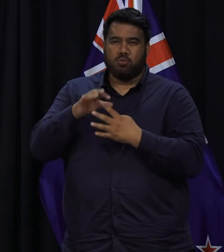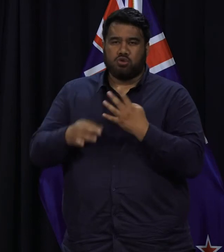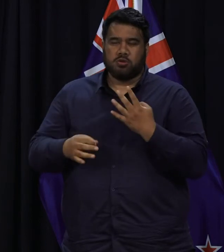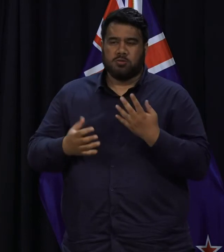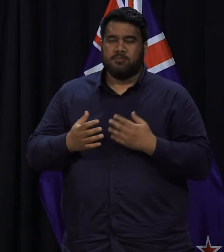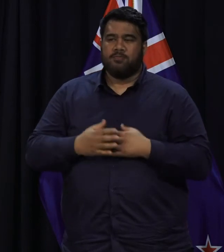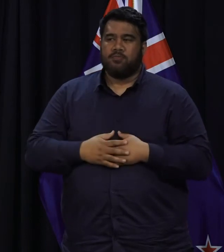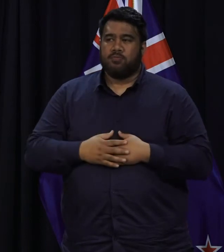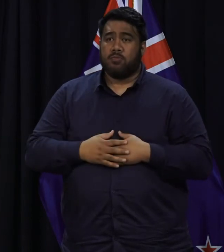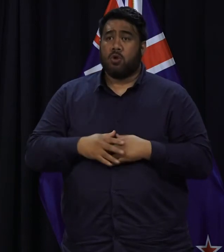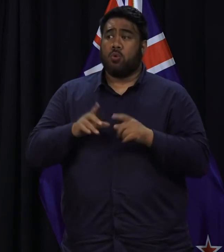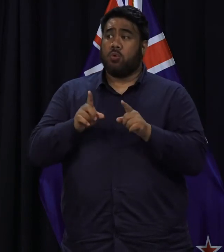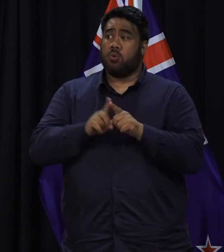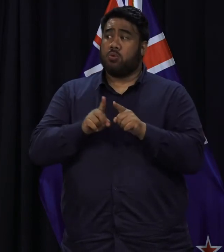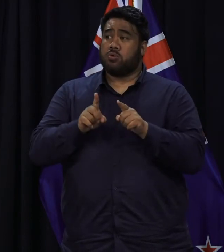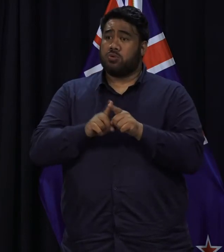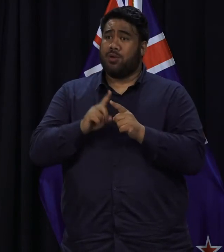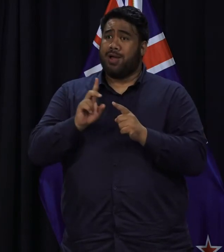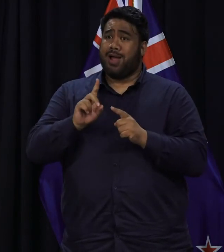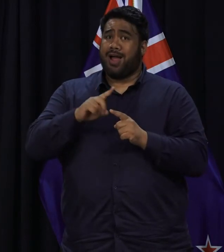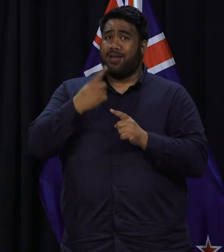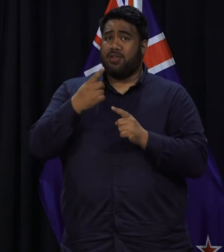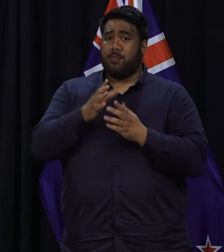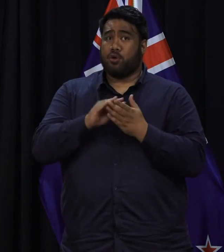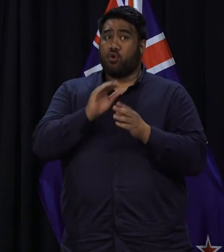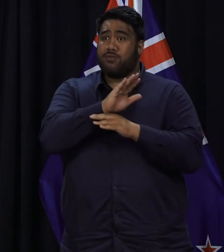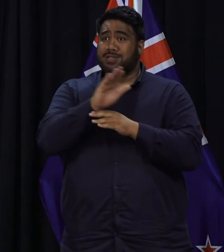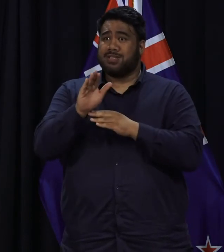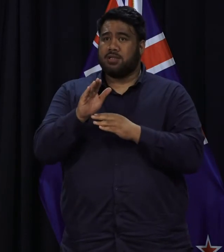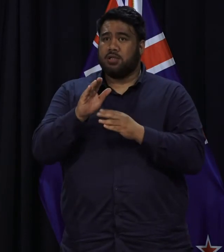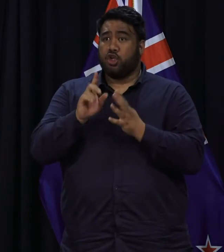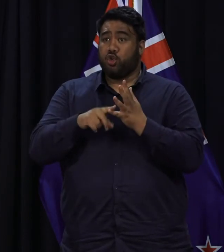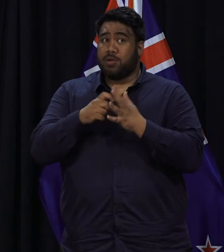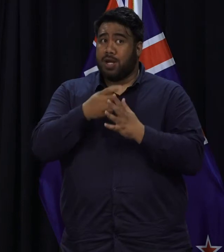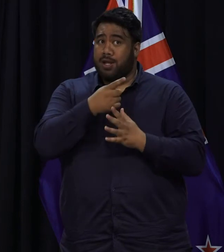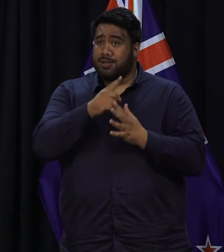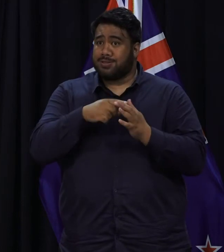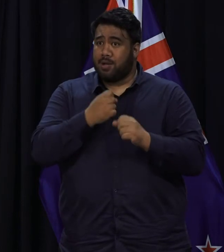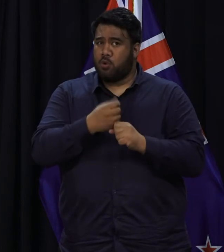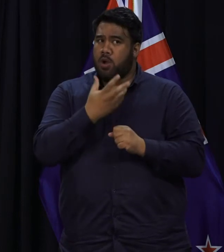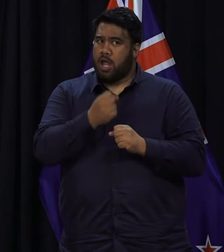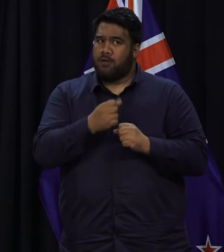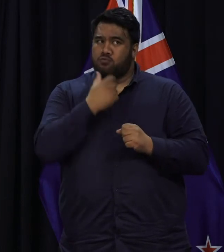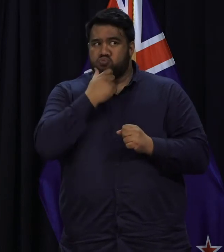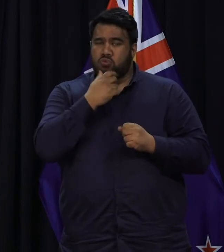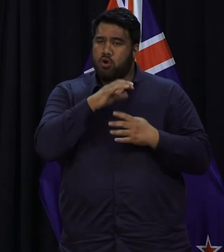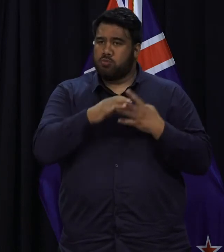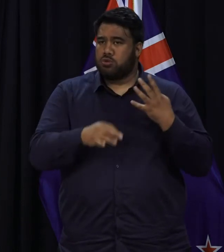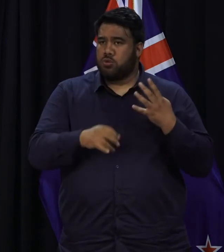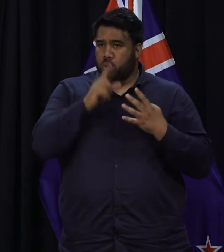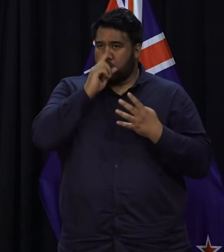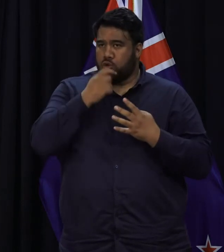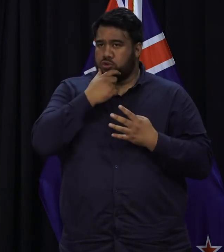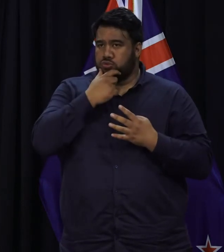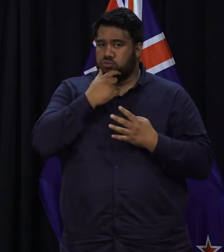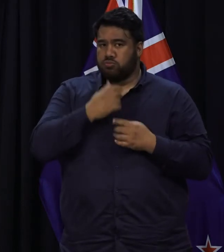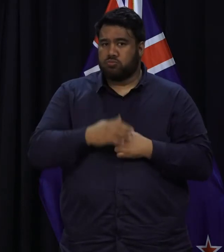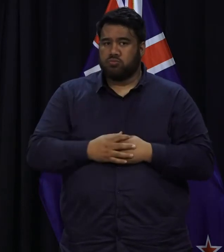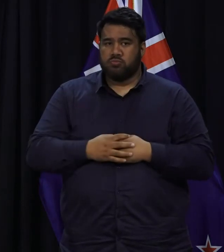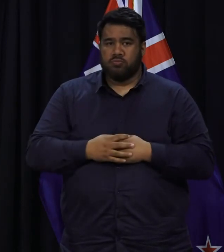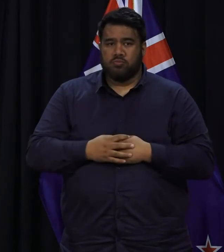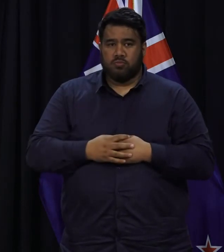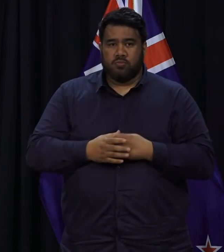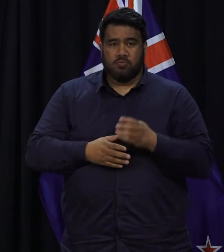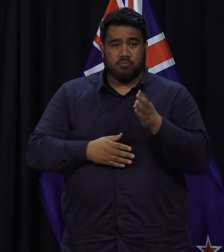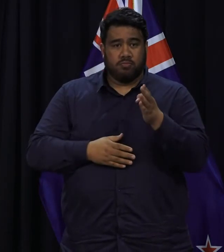that there are some models for us to look at, such as the UK. They have a range of different options there that I think is worthy us considering. Last question,